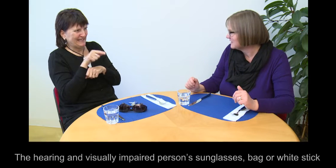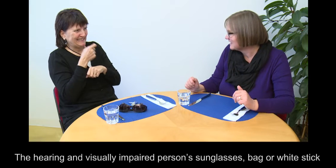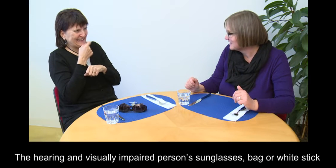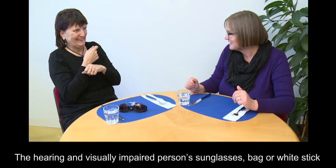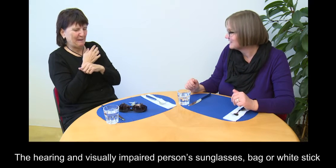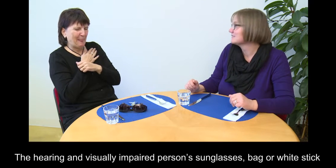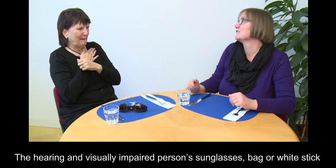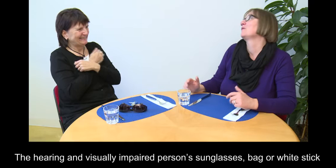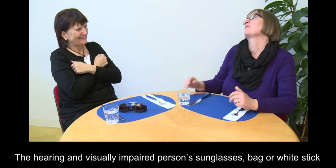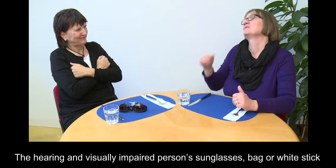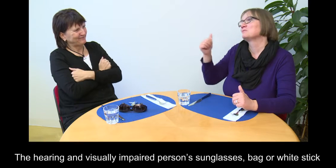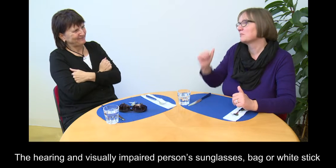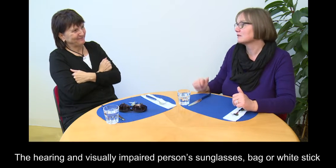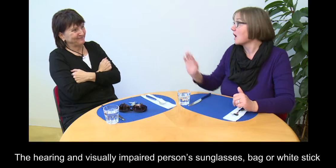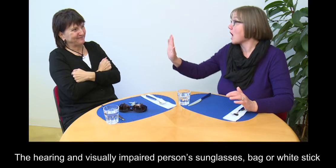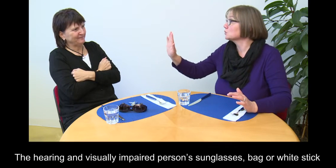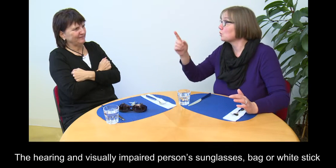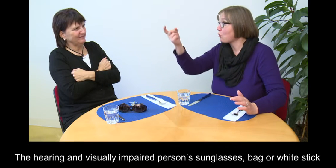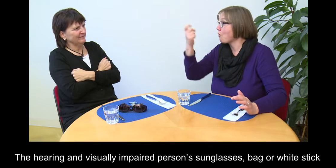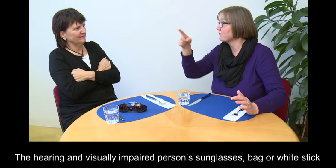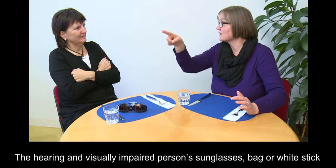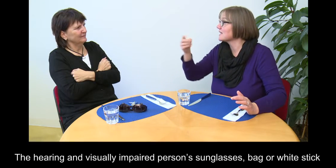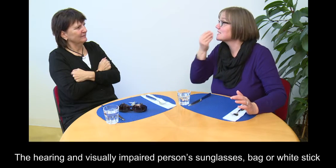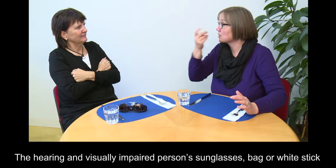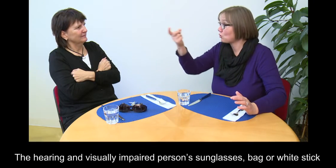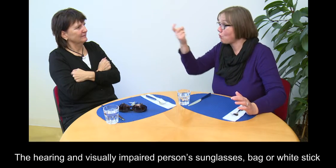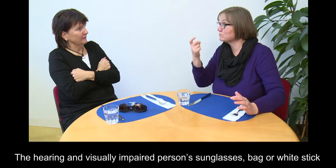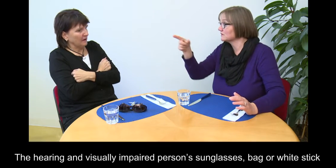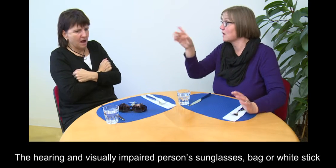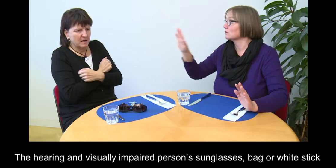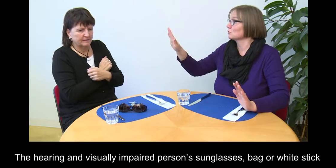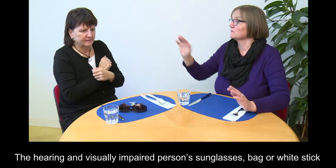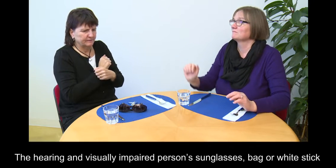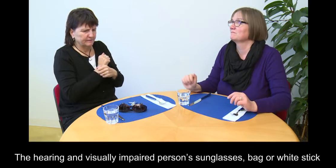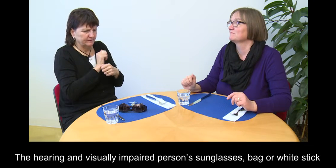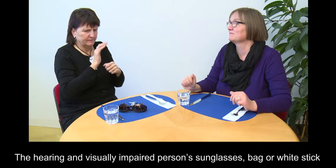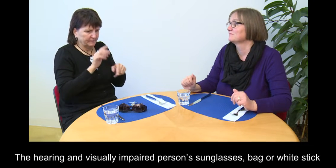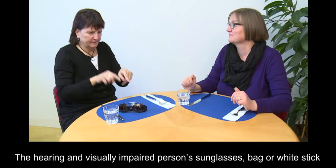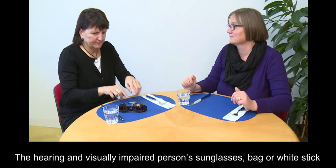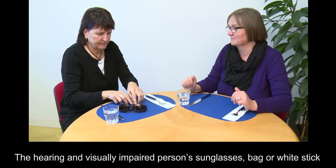The hearing and visually impaired person's sunglasses, bag or white stick must stay where they've put